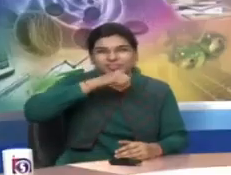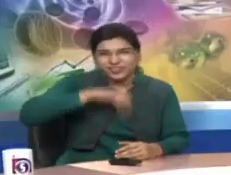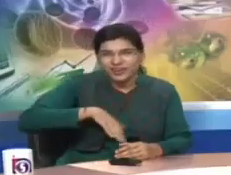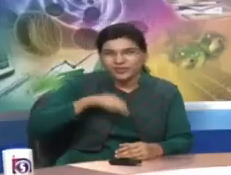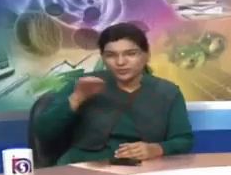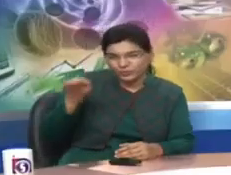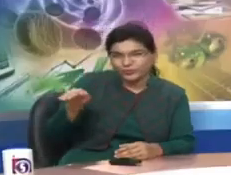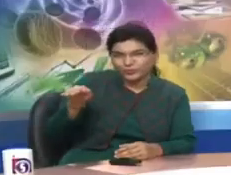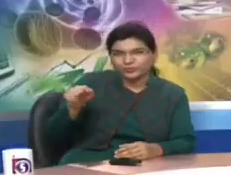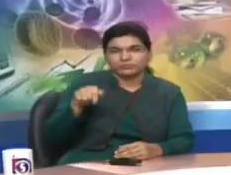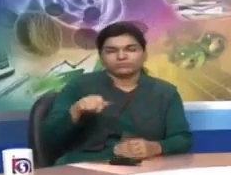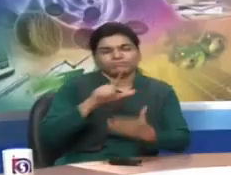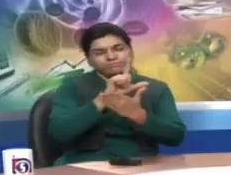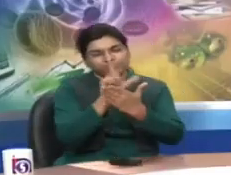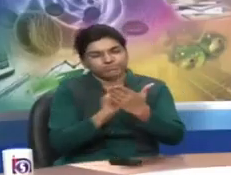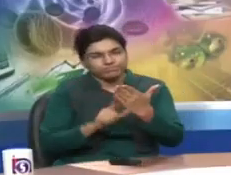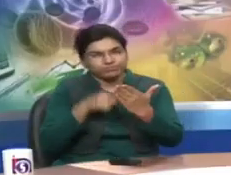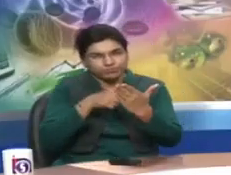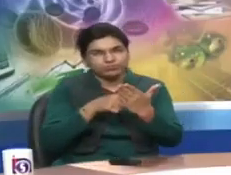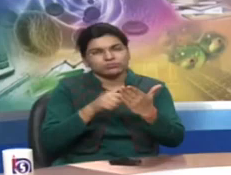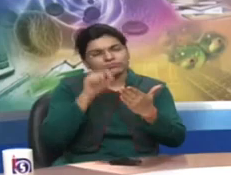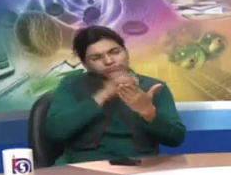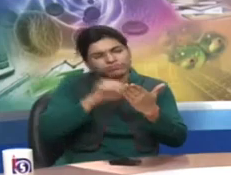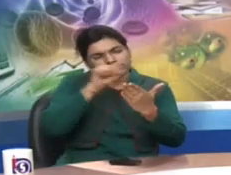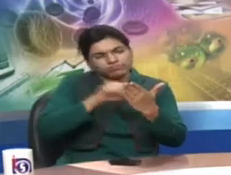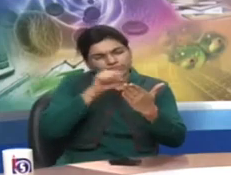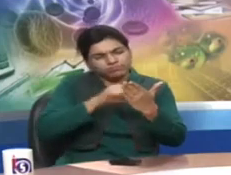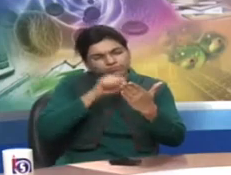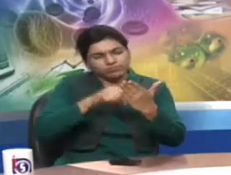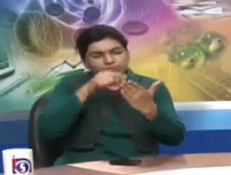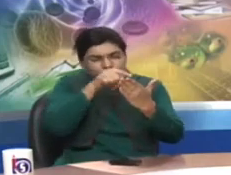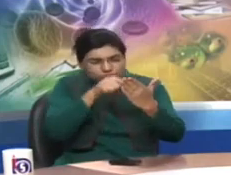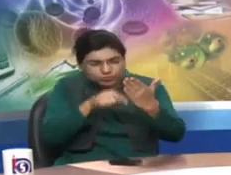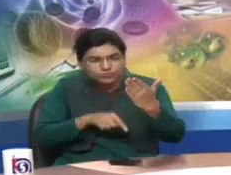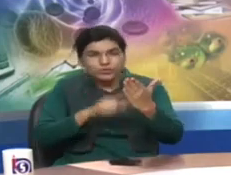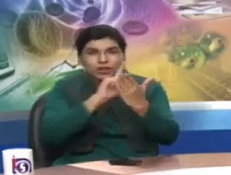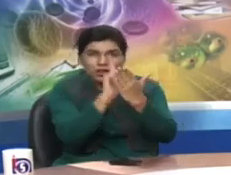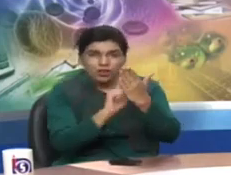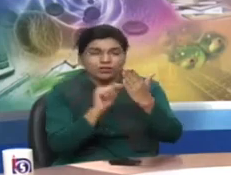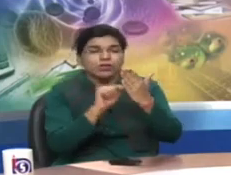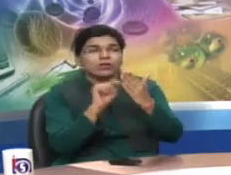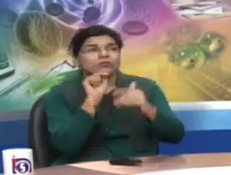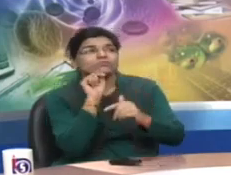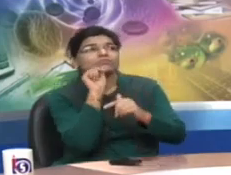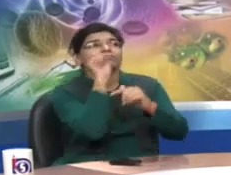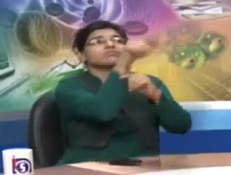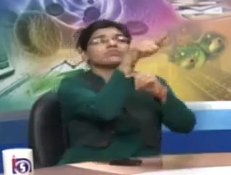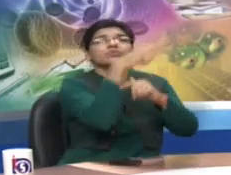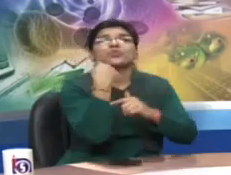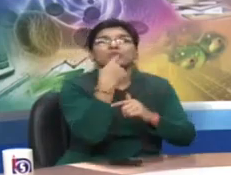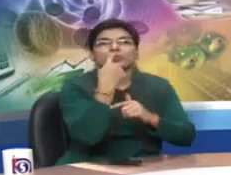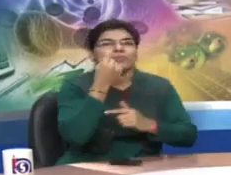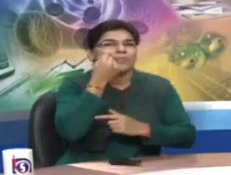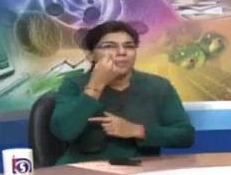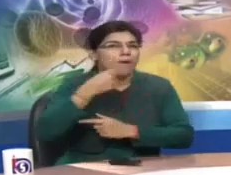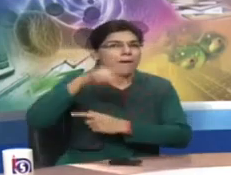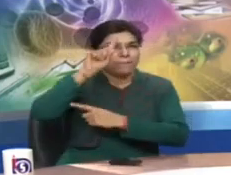A young boy writes a letter in reply to the one he